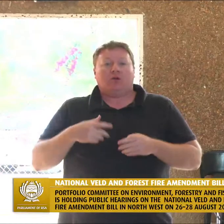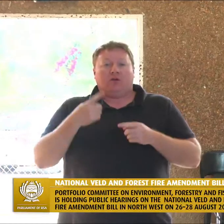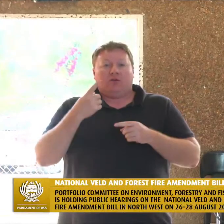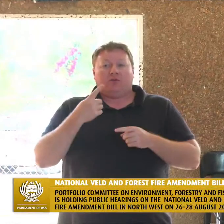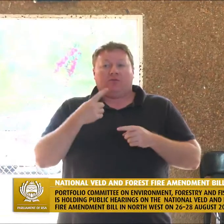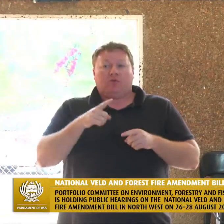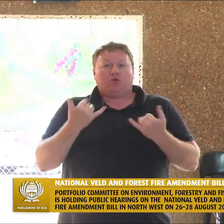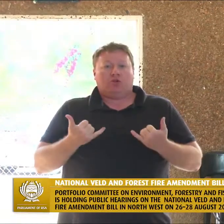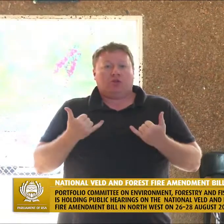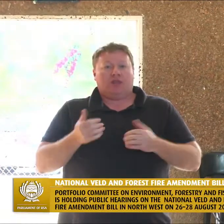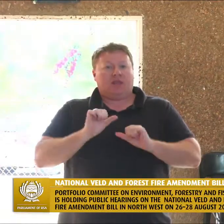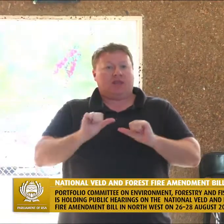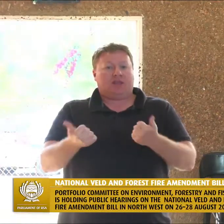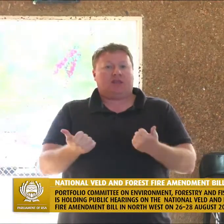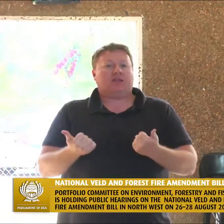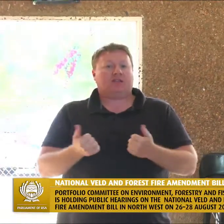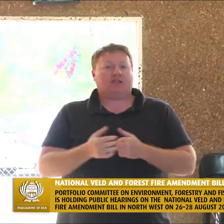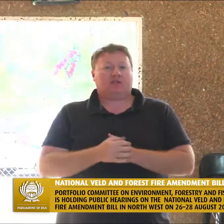is